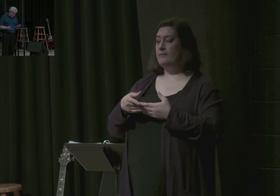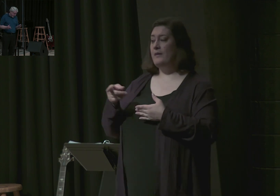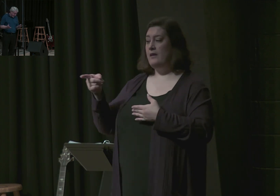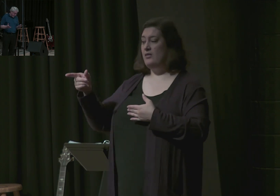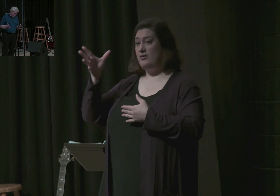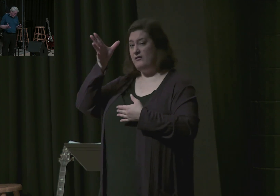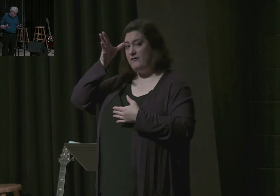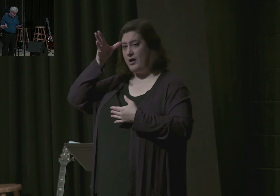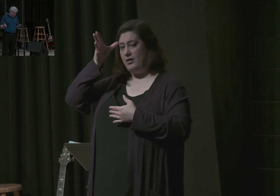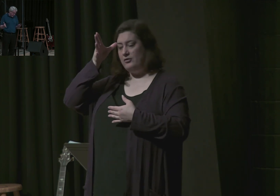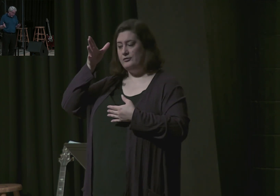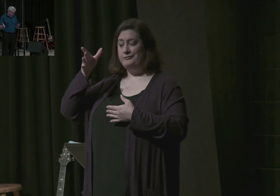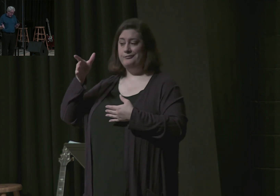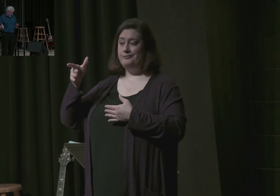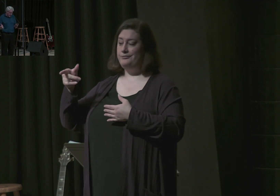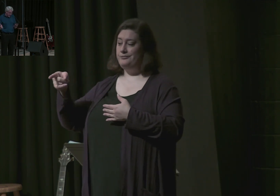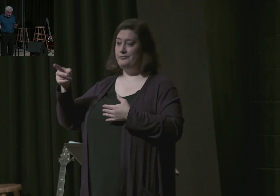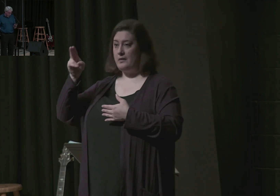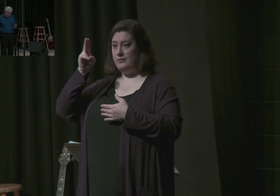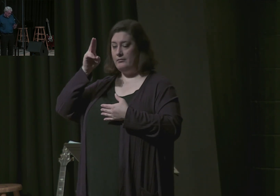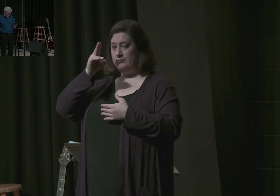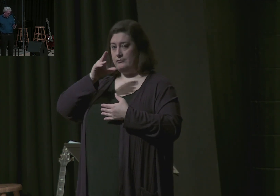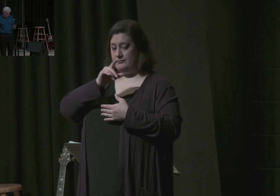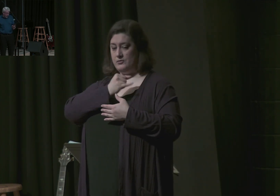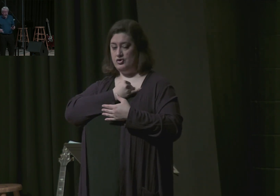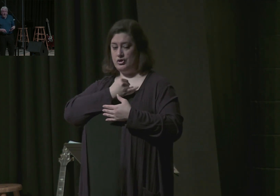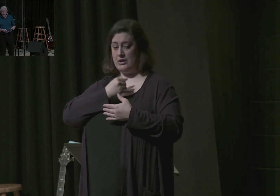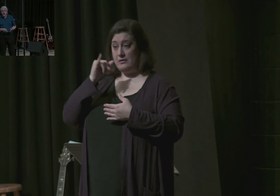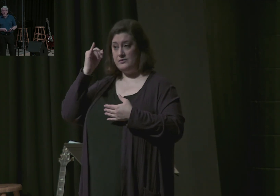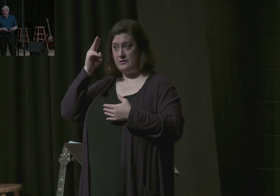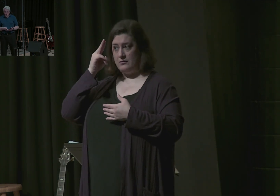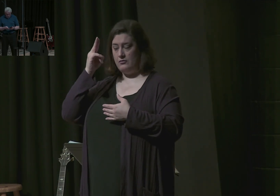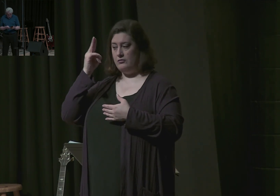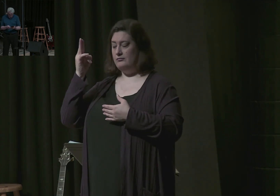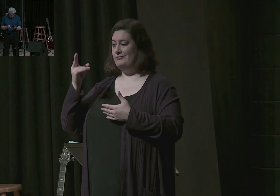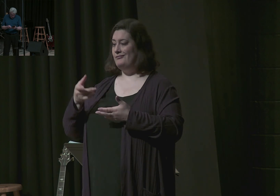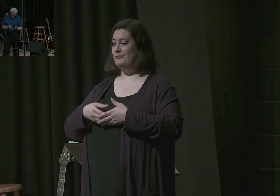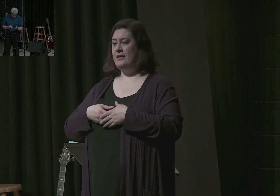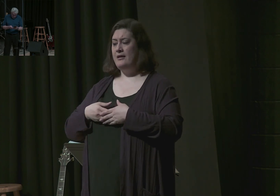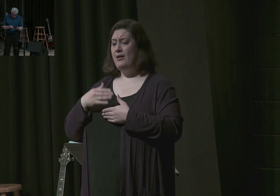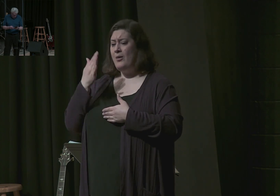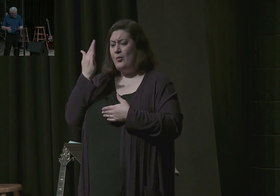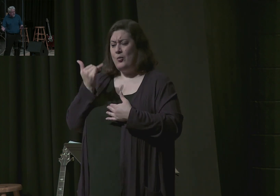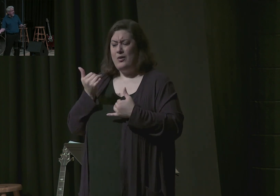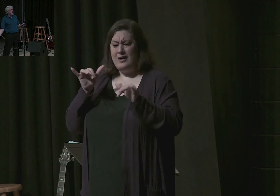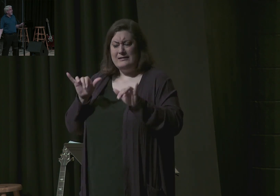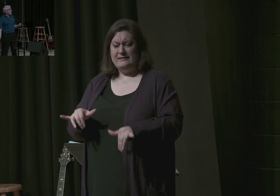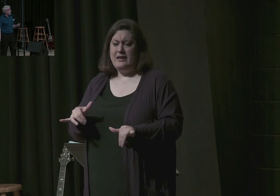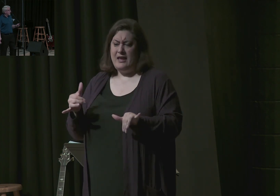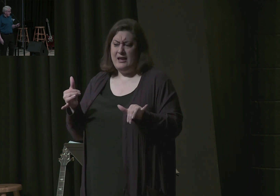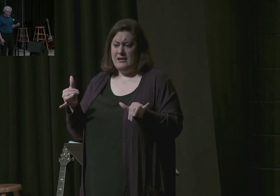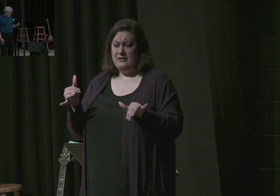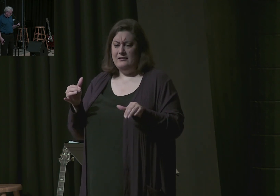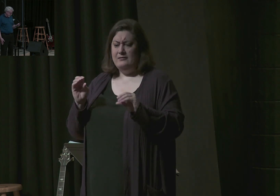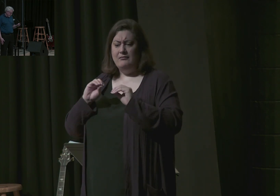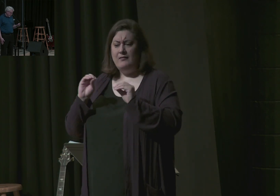estranged them from him, eaten up their inheritance, enlarged their wealth in Jacob's home. Why stay